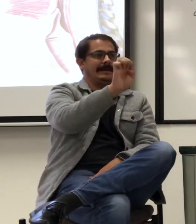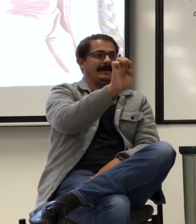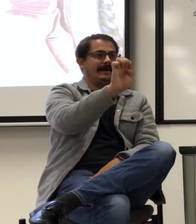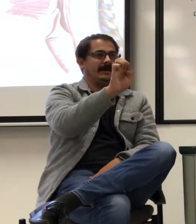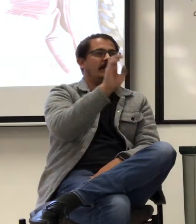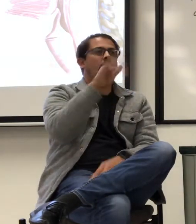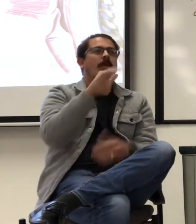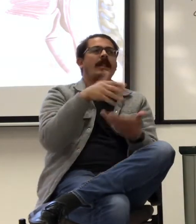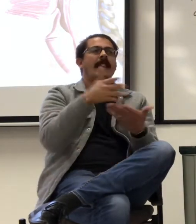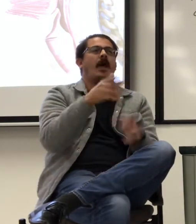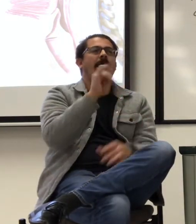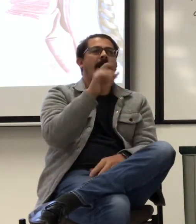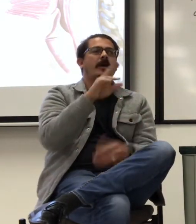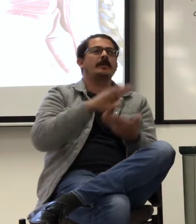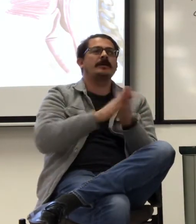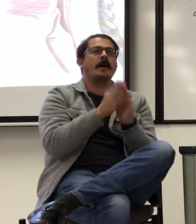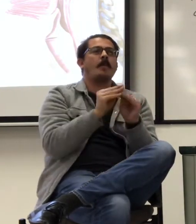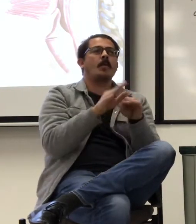slows,